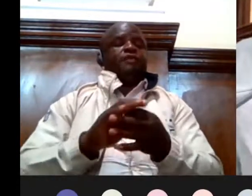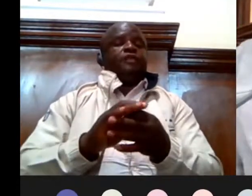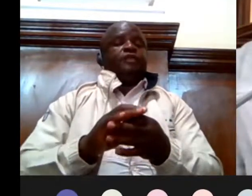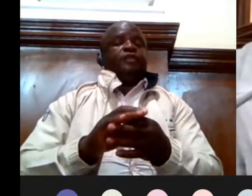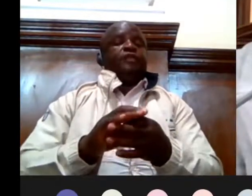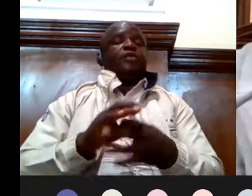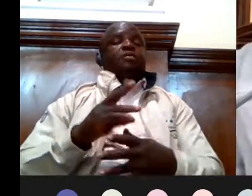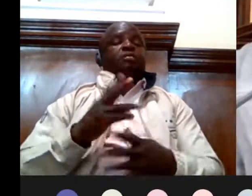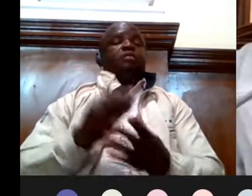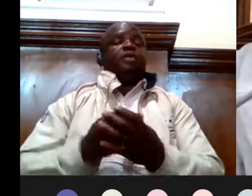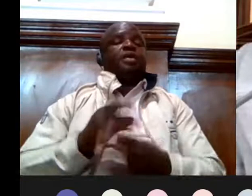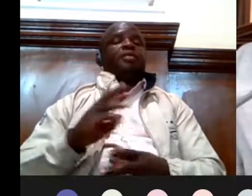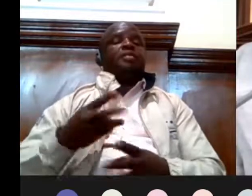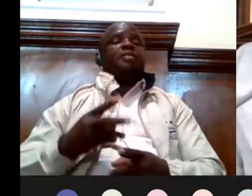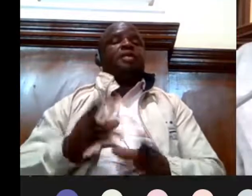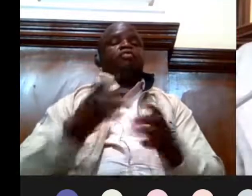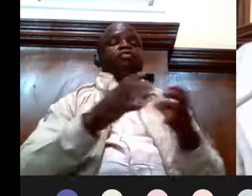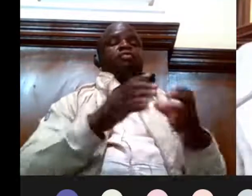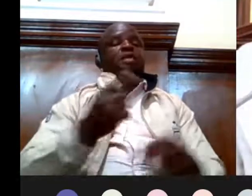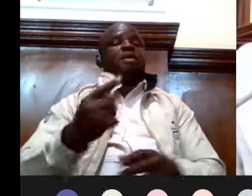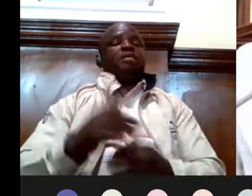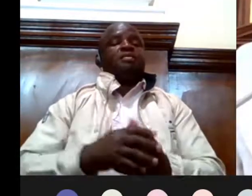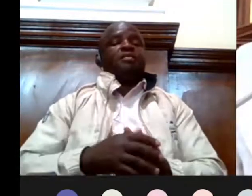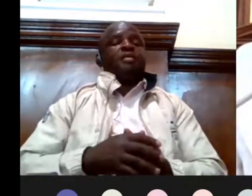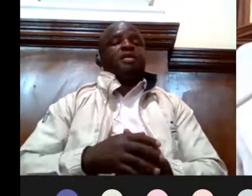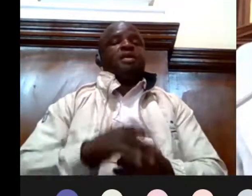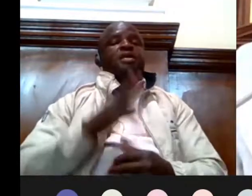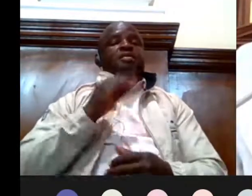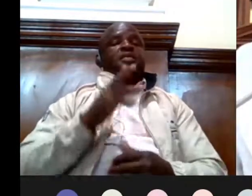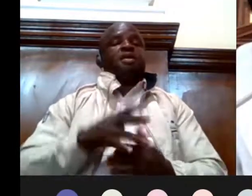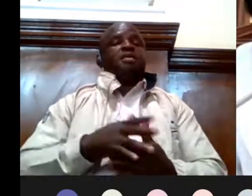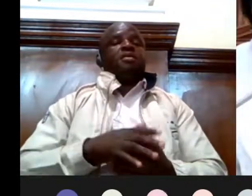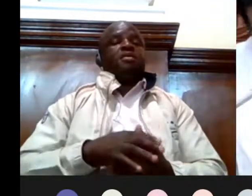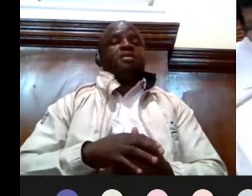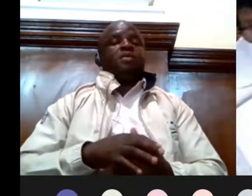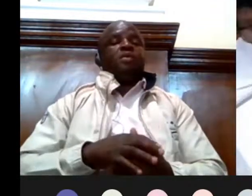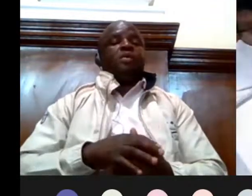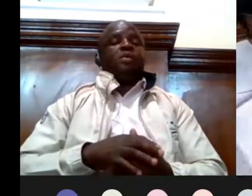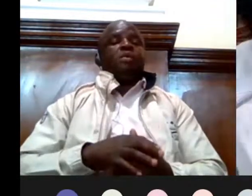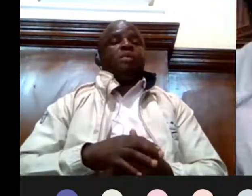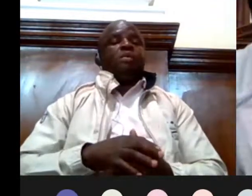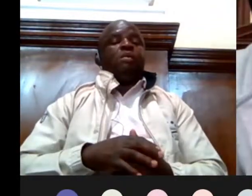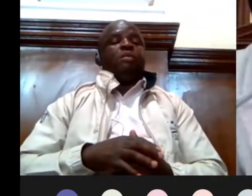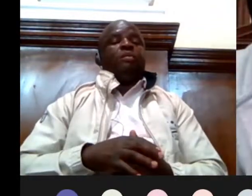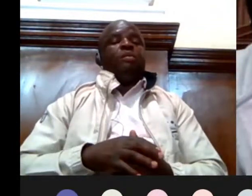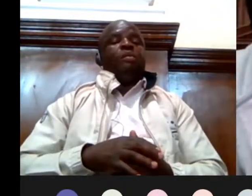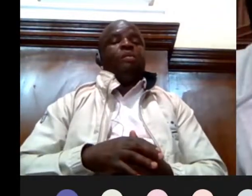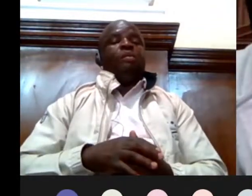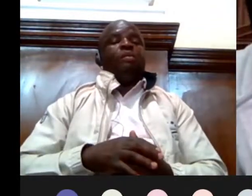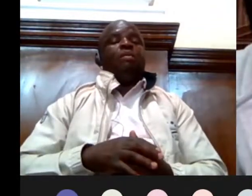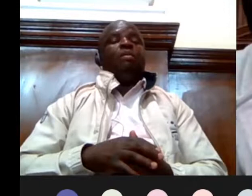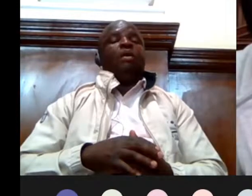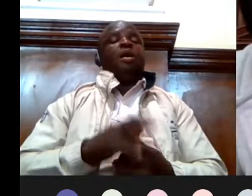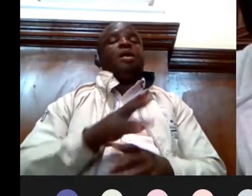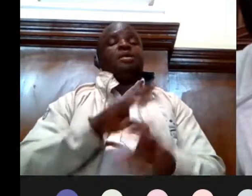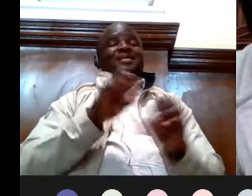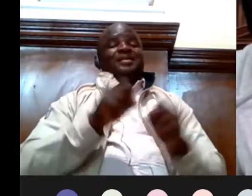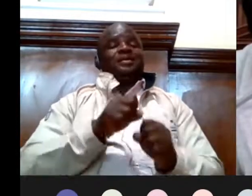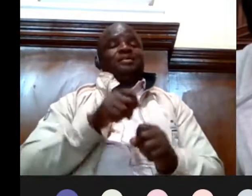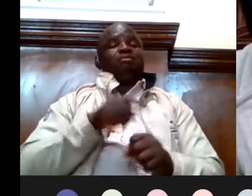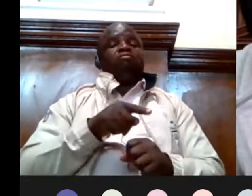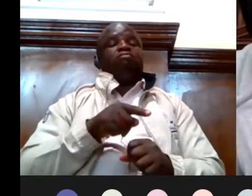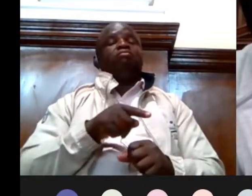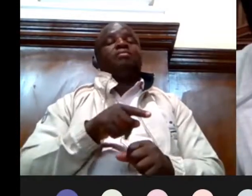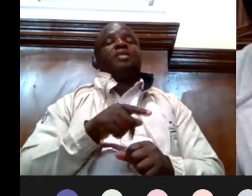with other women. Honorable Speaker, it is this system which encourages